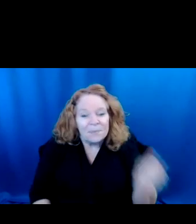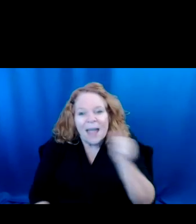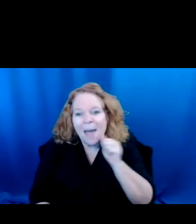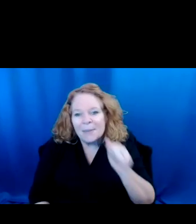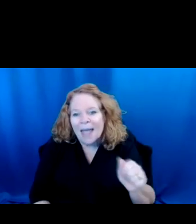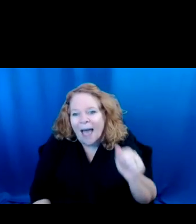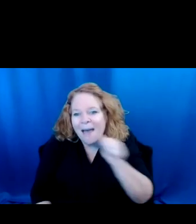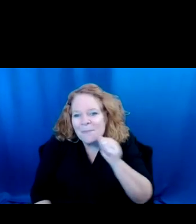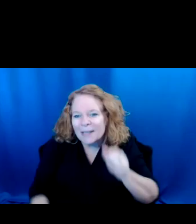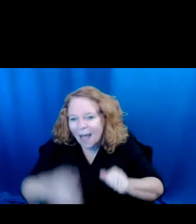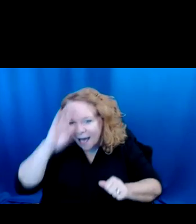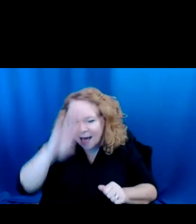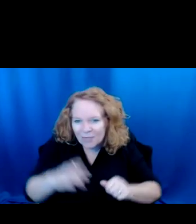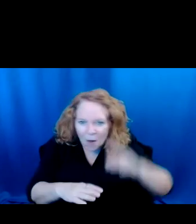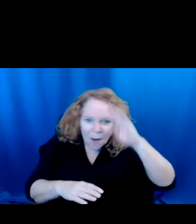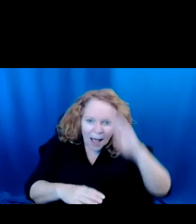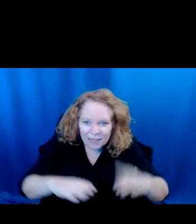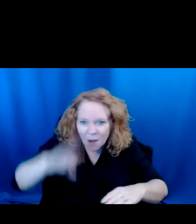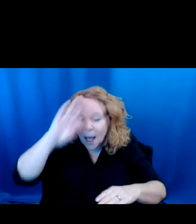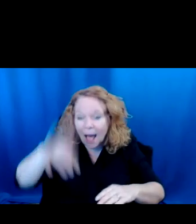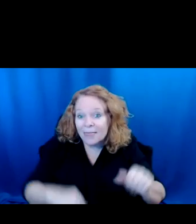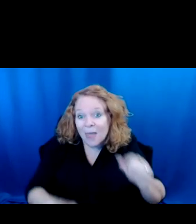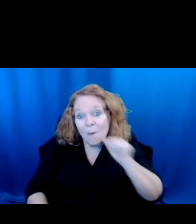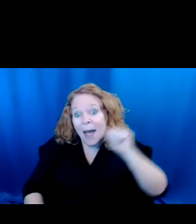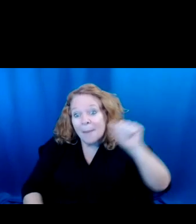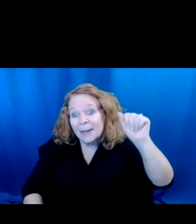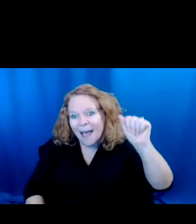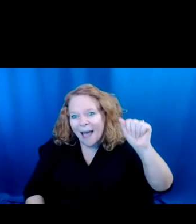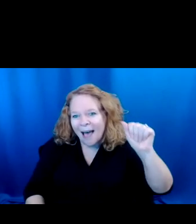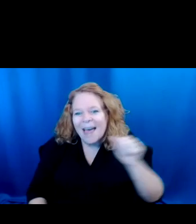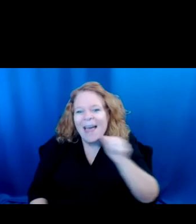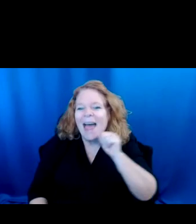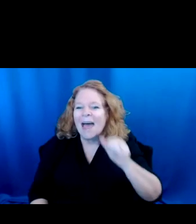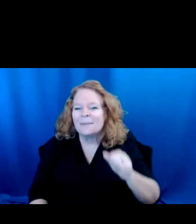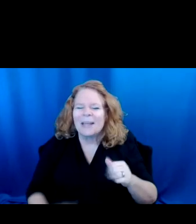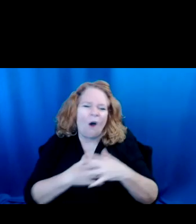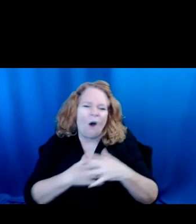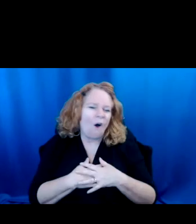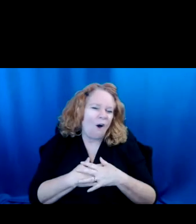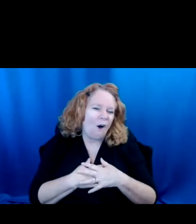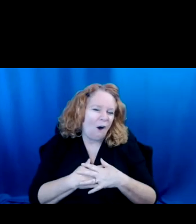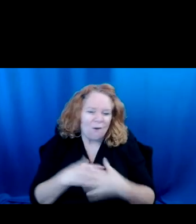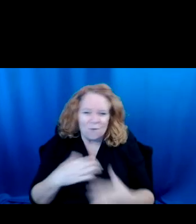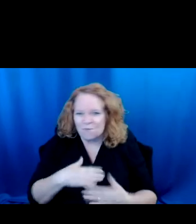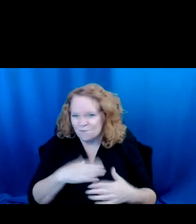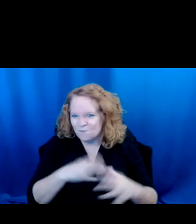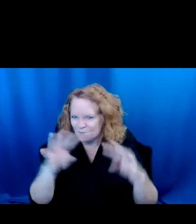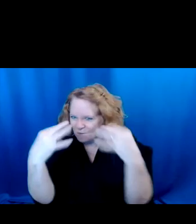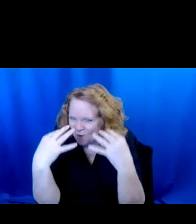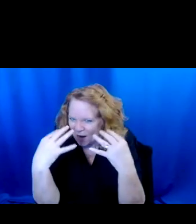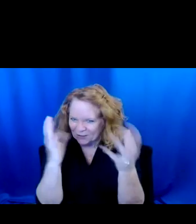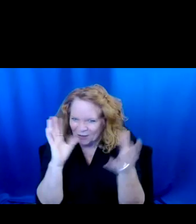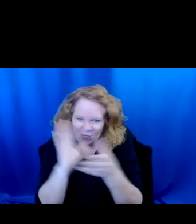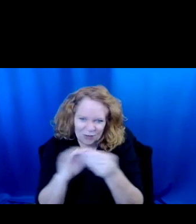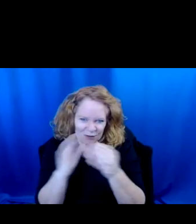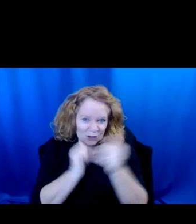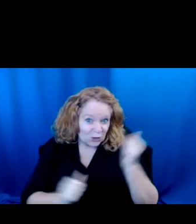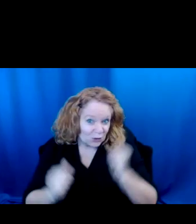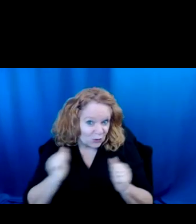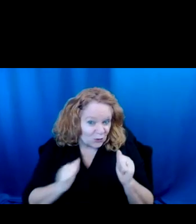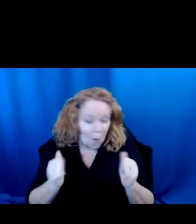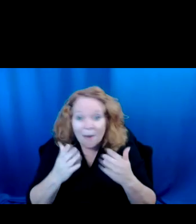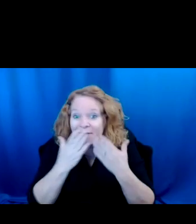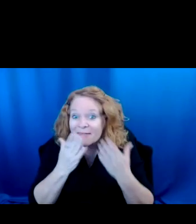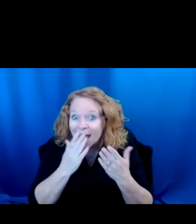Abigail, hello, Abigail, we love having you on the Storytime Show. Thank you for joining us,